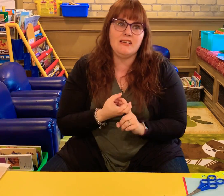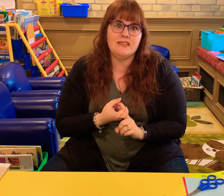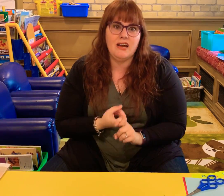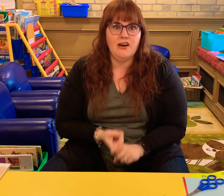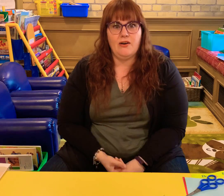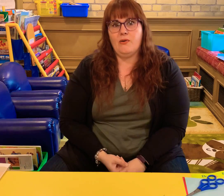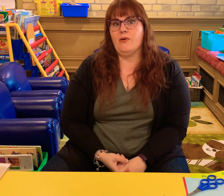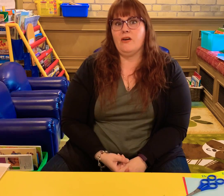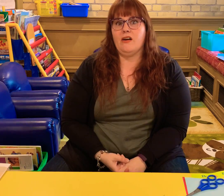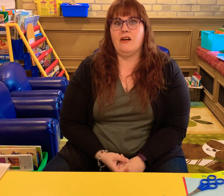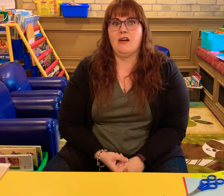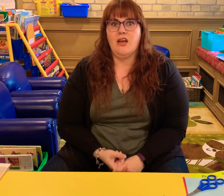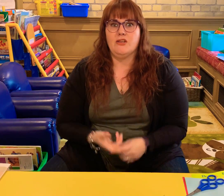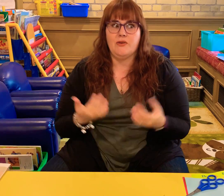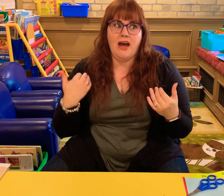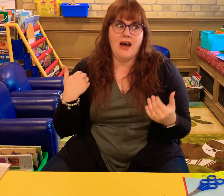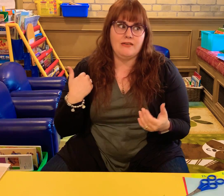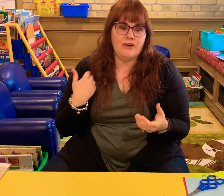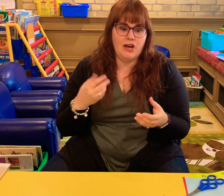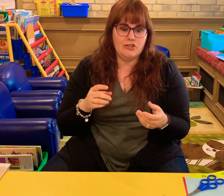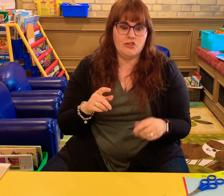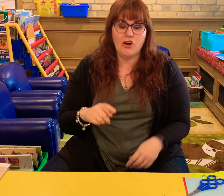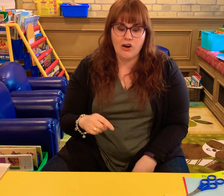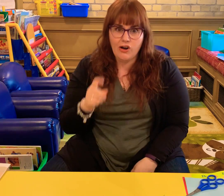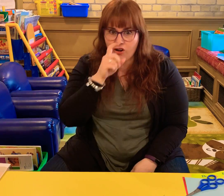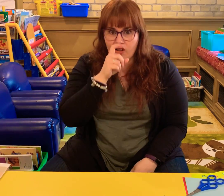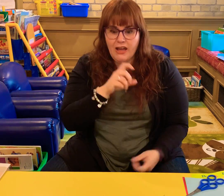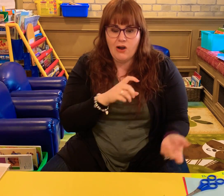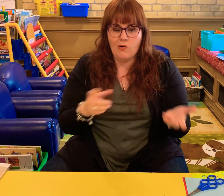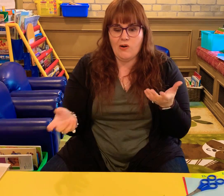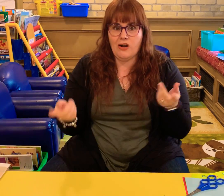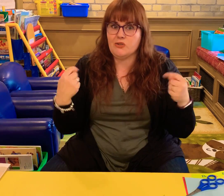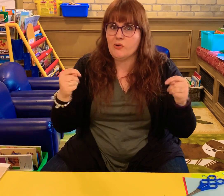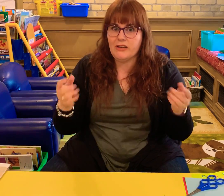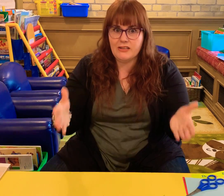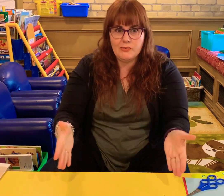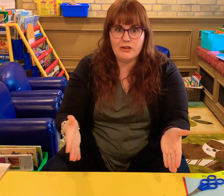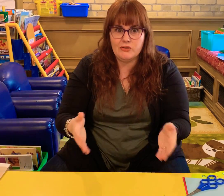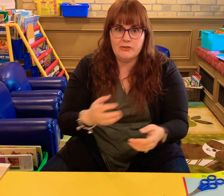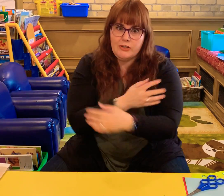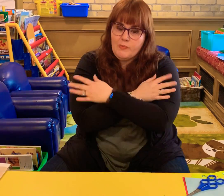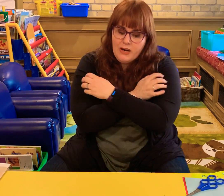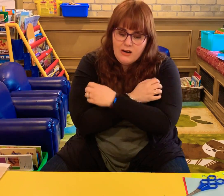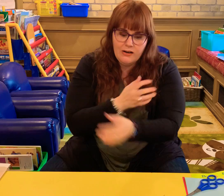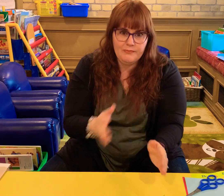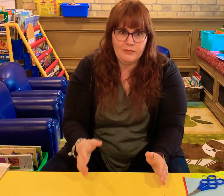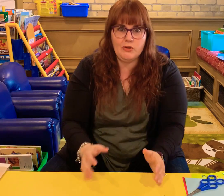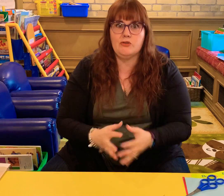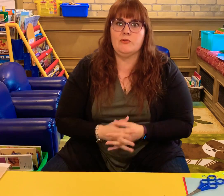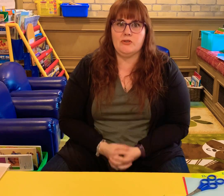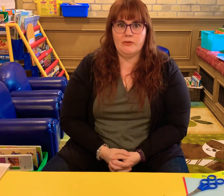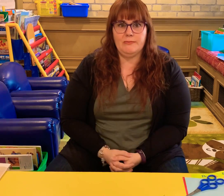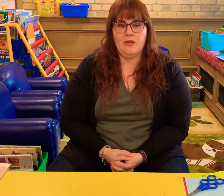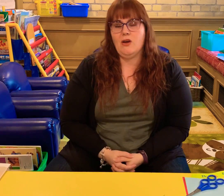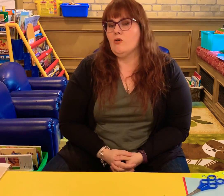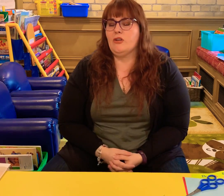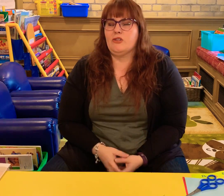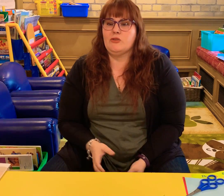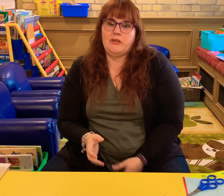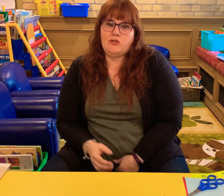or you have a doll or a toy that you want to do it your bear you can do it to it or you can do it to